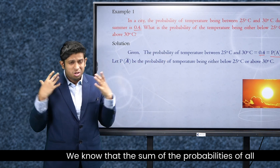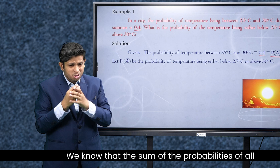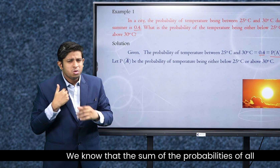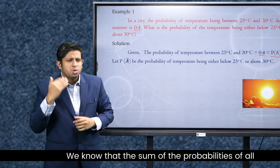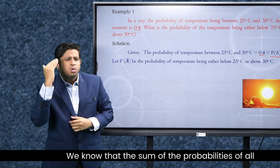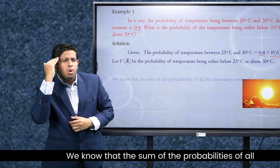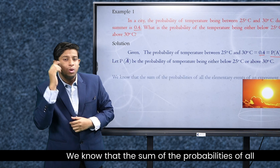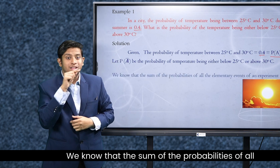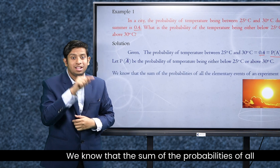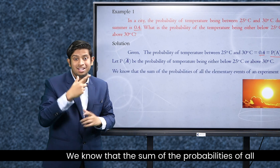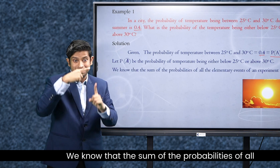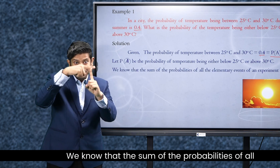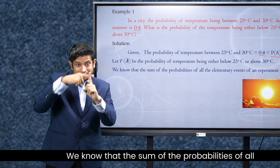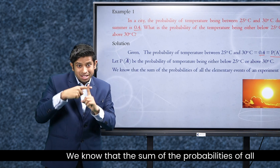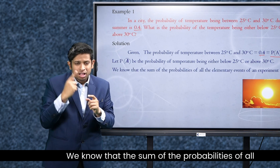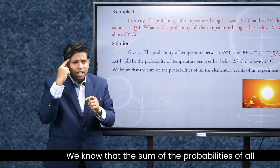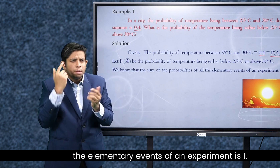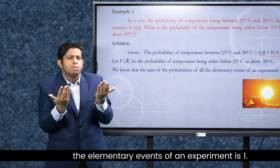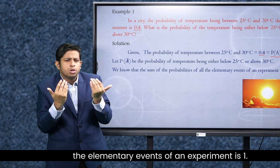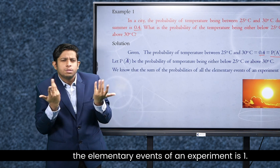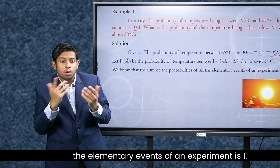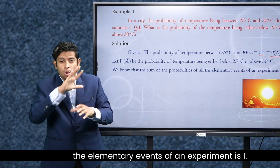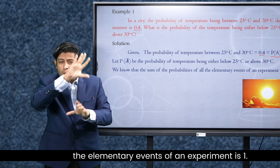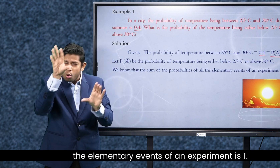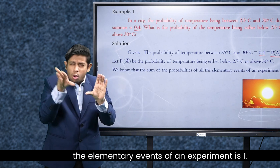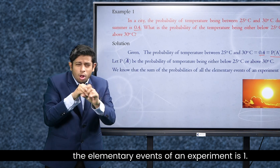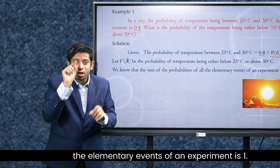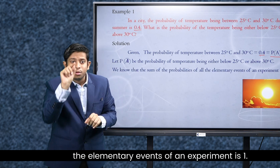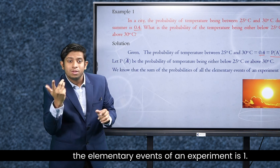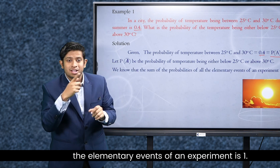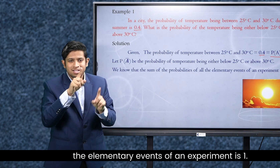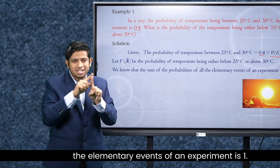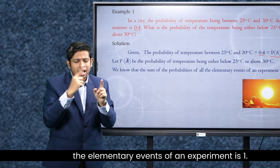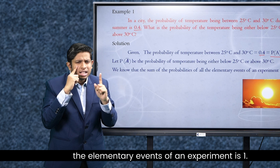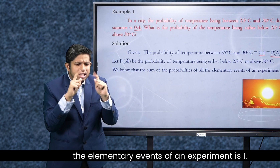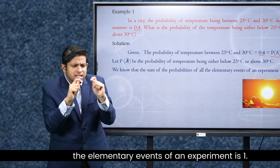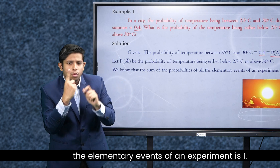We know that the sum of the probabilities of all the elementary events of an experiment is 1.